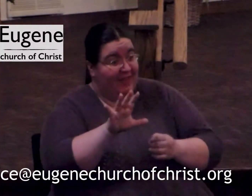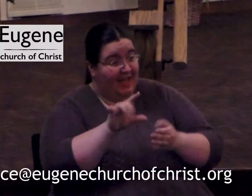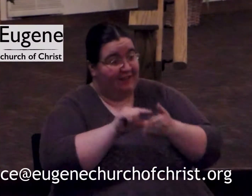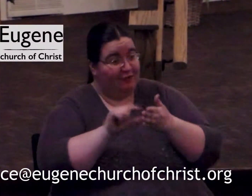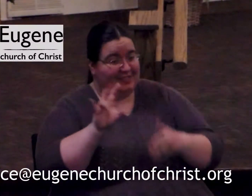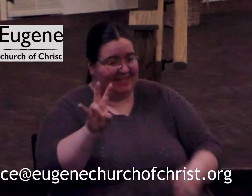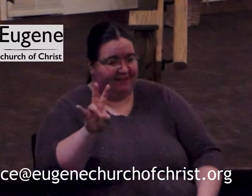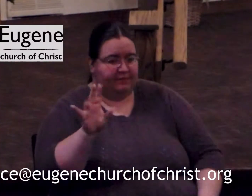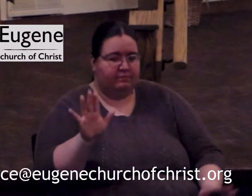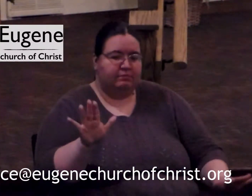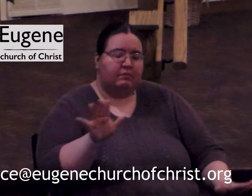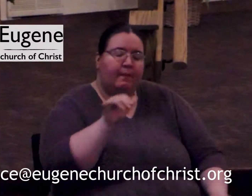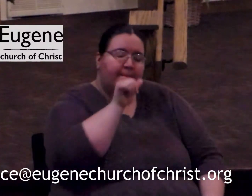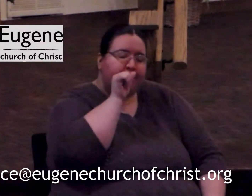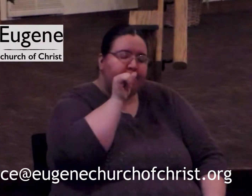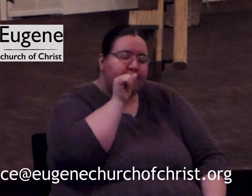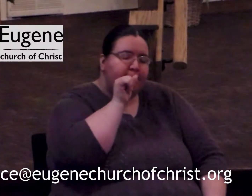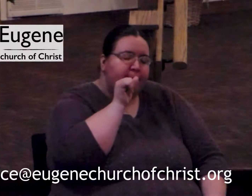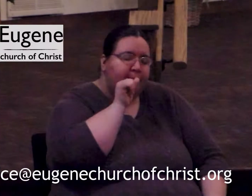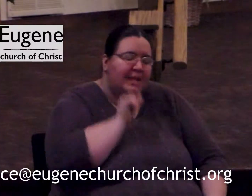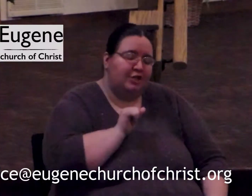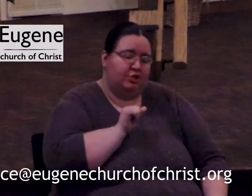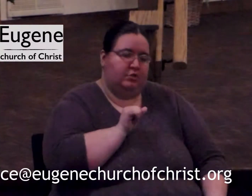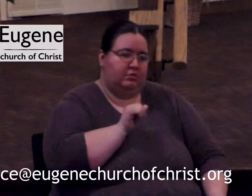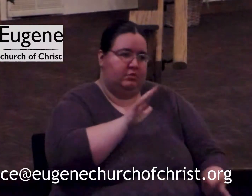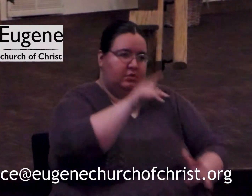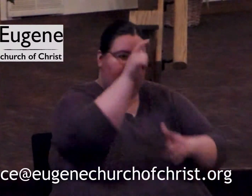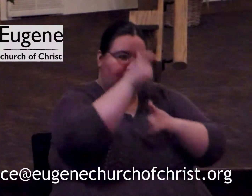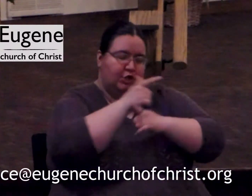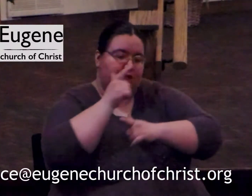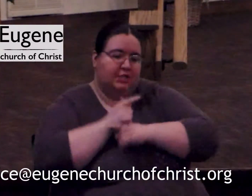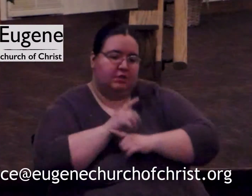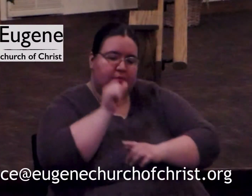Be patient then, brothers and sisters, until the Lord's coming.